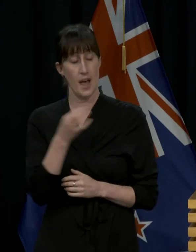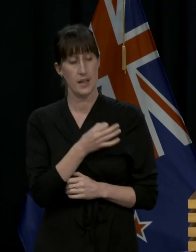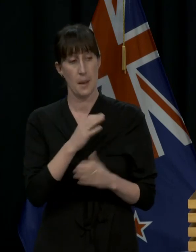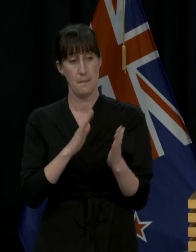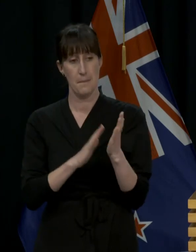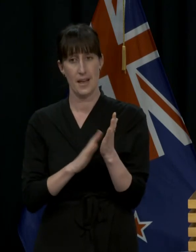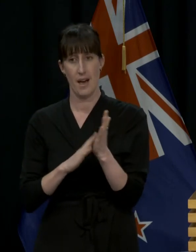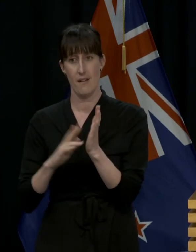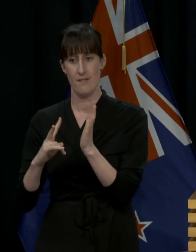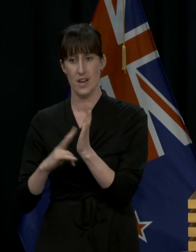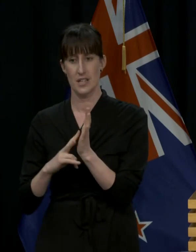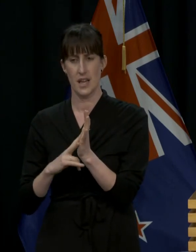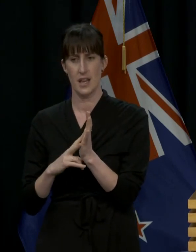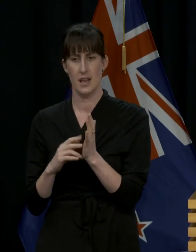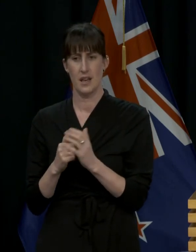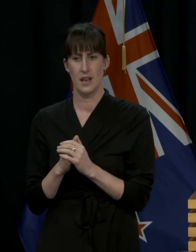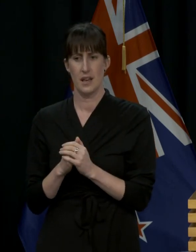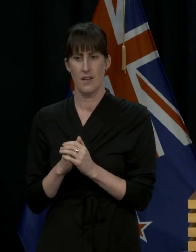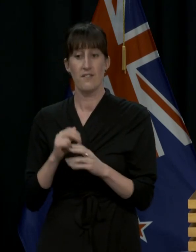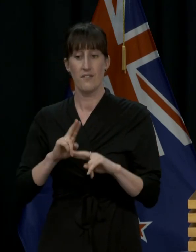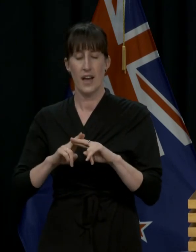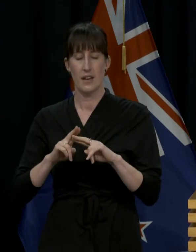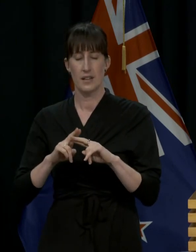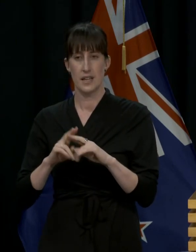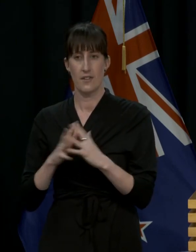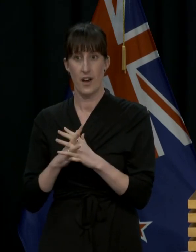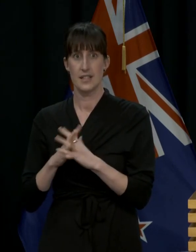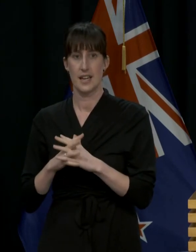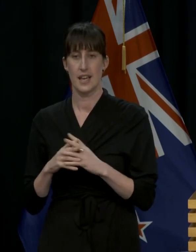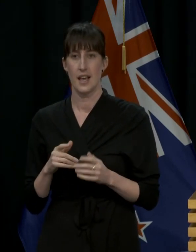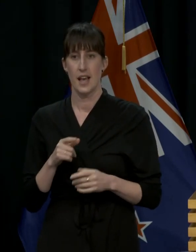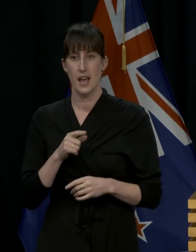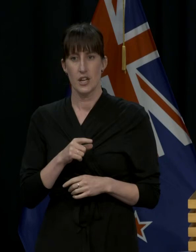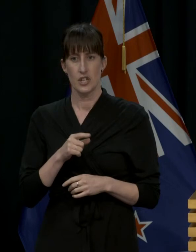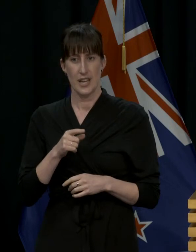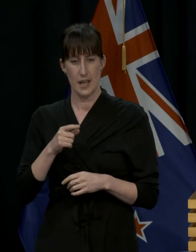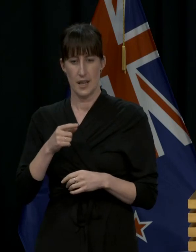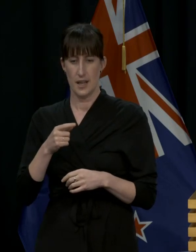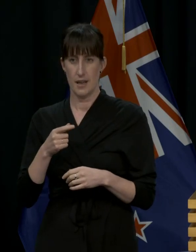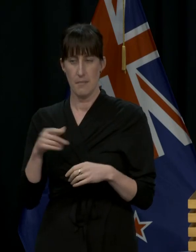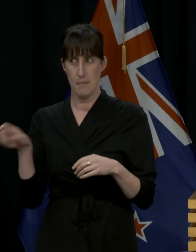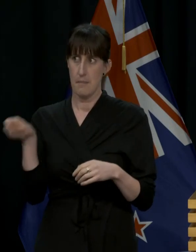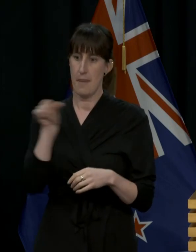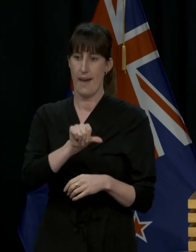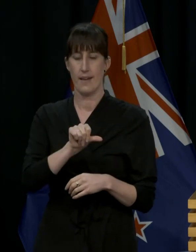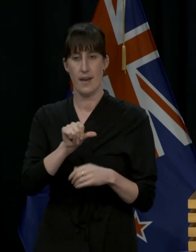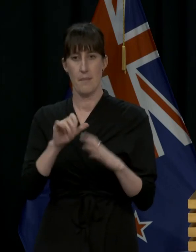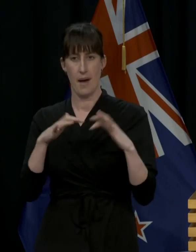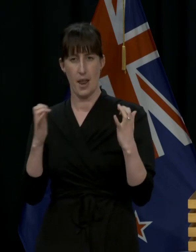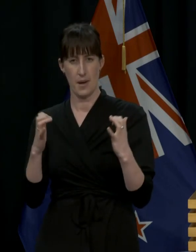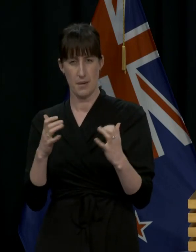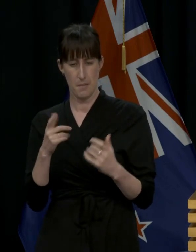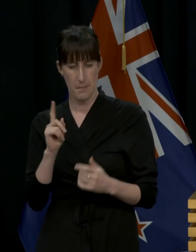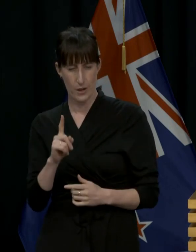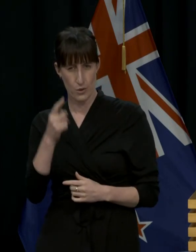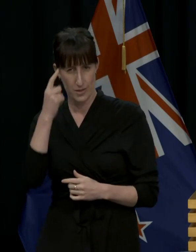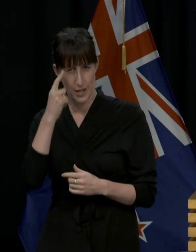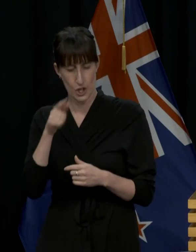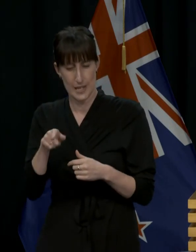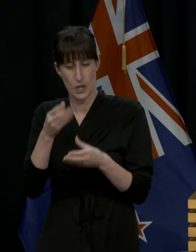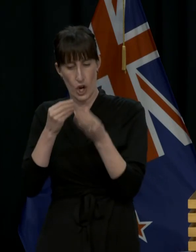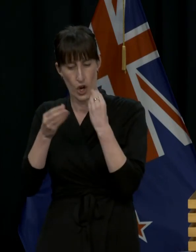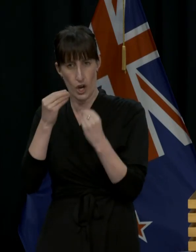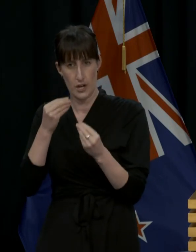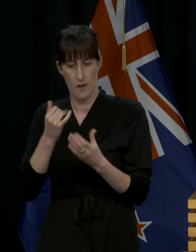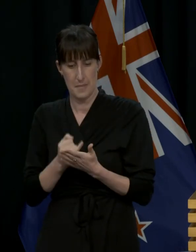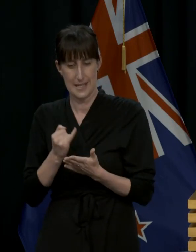the executive. Are you confident she's learned from her past mistakes? Yes. She would not be returning if I wasn't confident. Mika